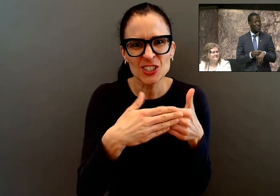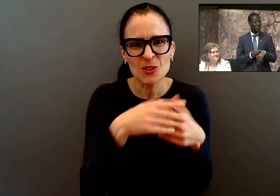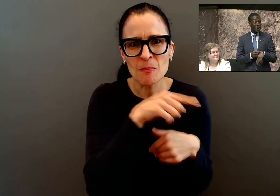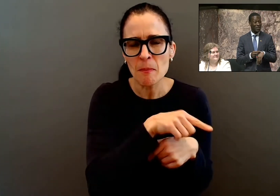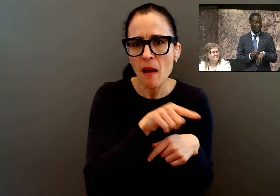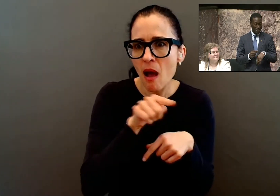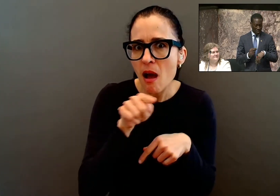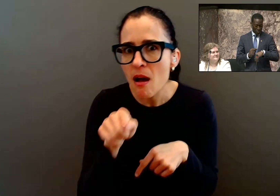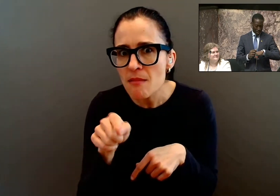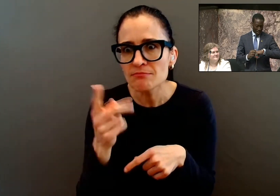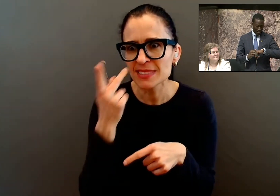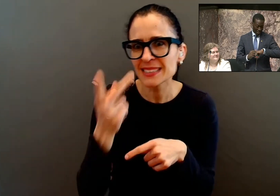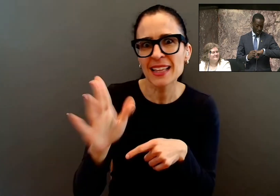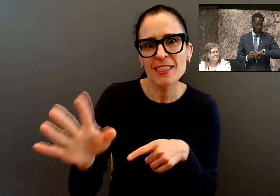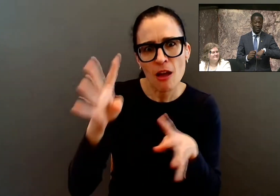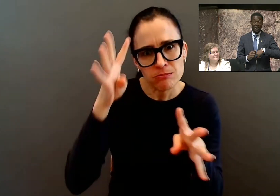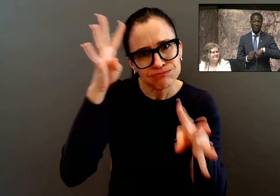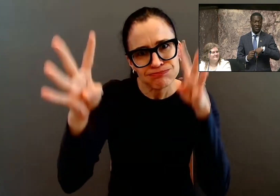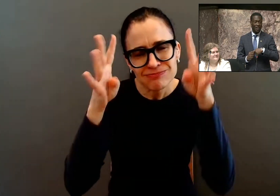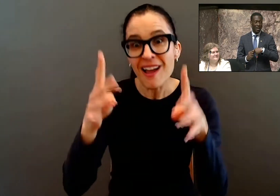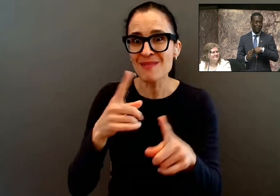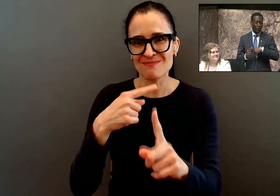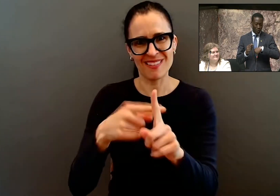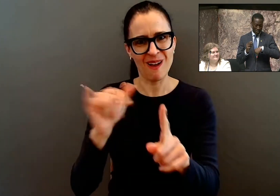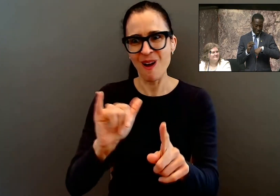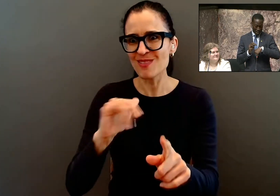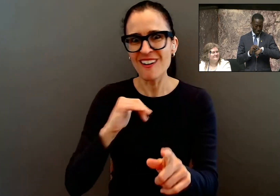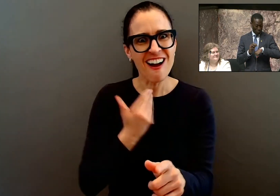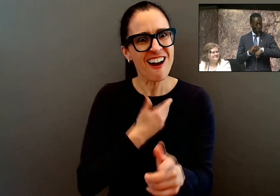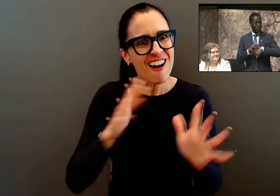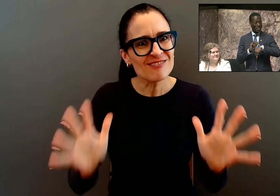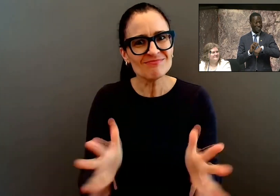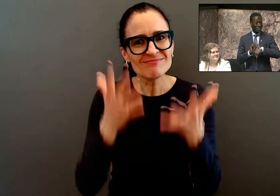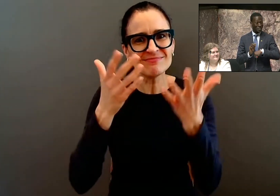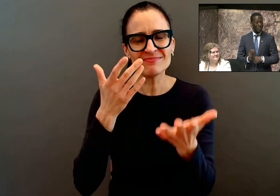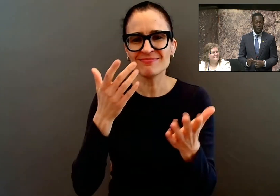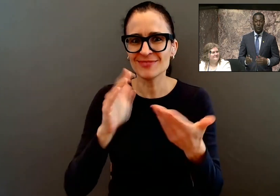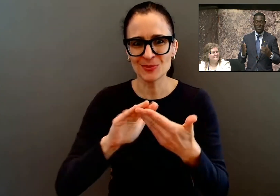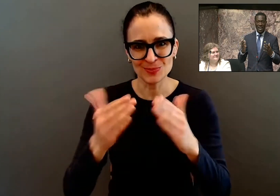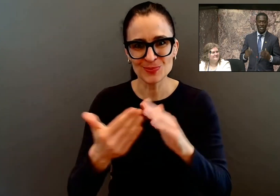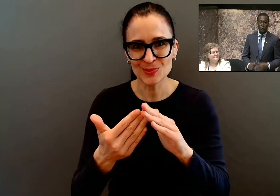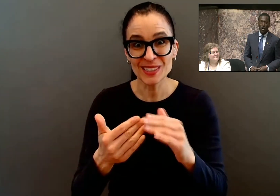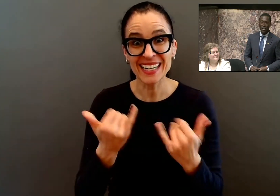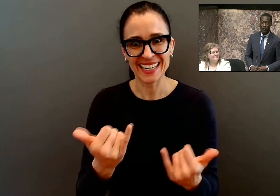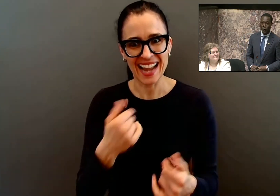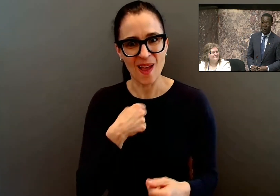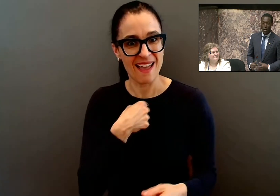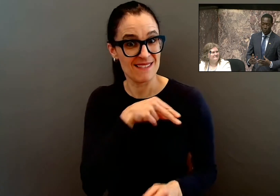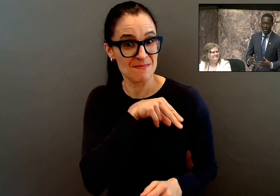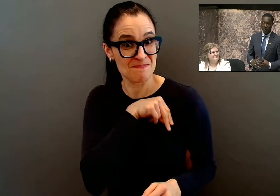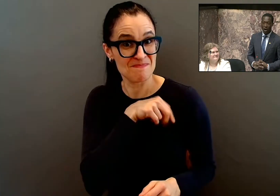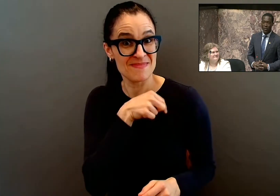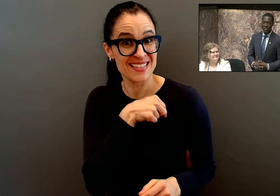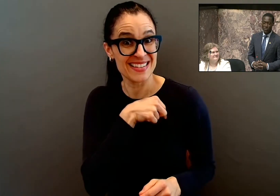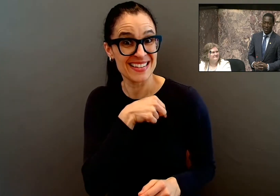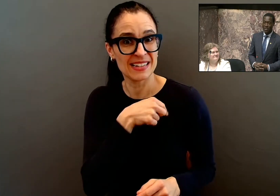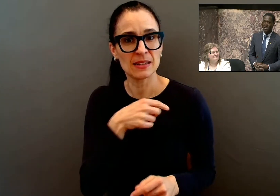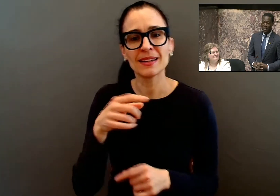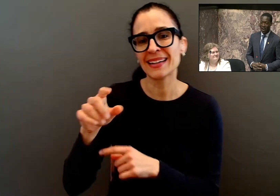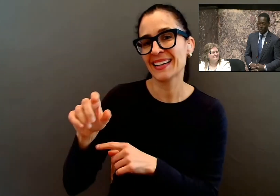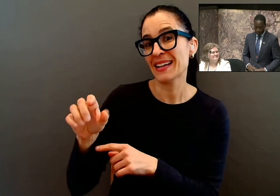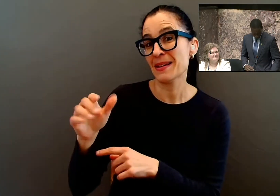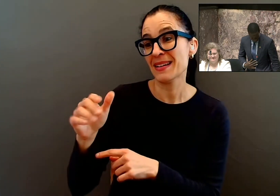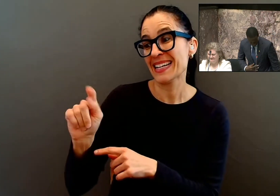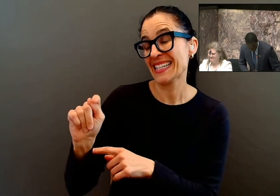I'm actually wearing my Tampa Loves Nanaimo bracelet. So thank you, Todd, for bringing all of these